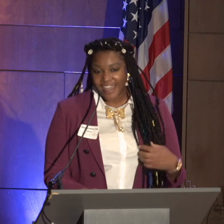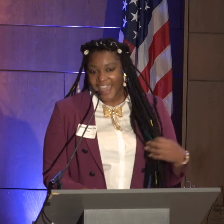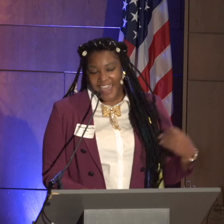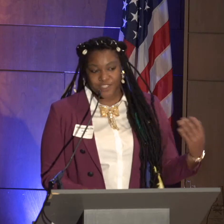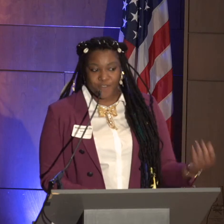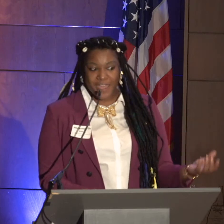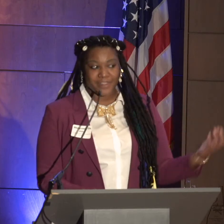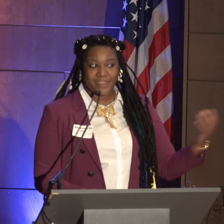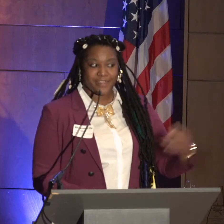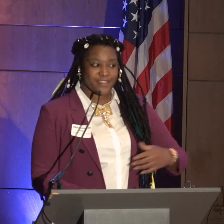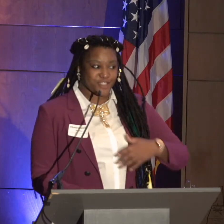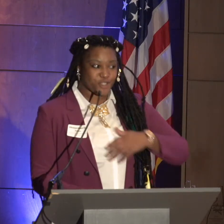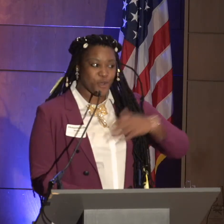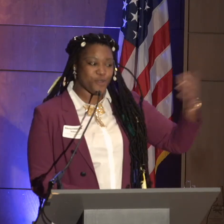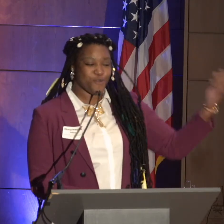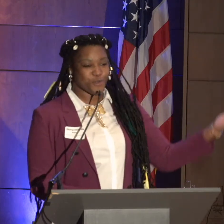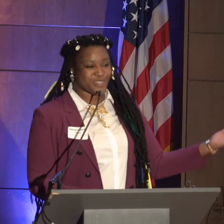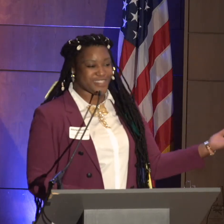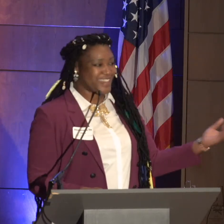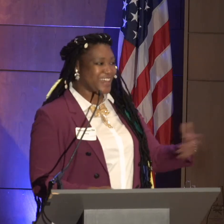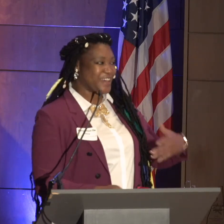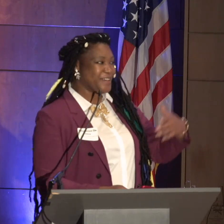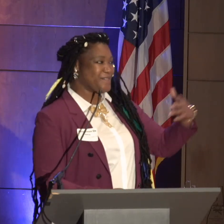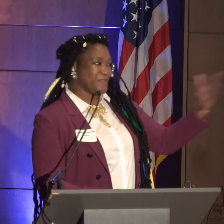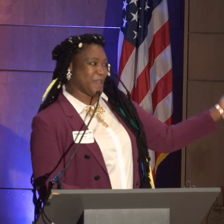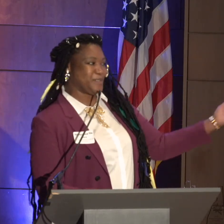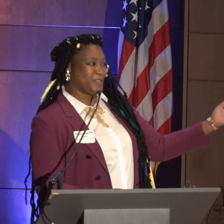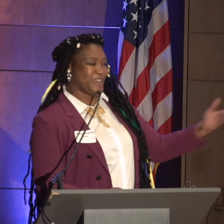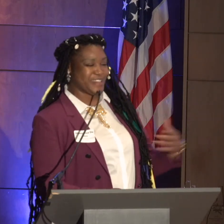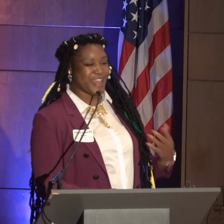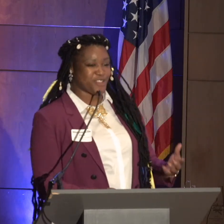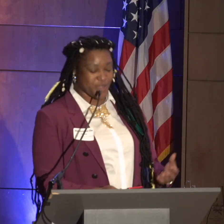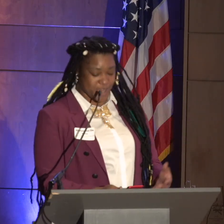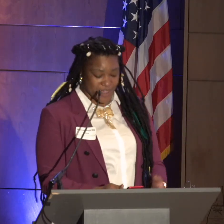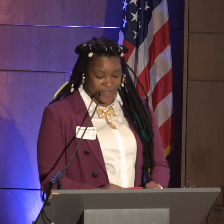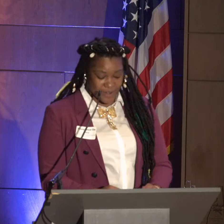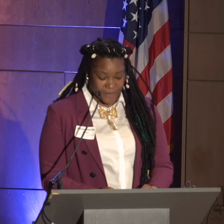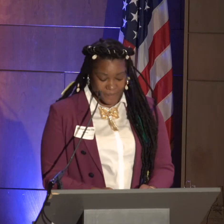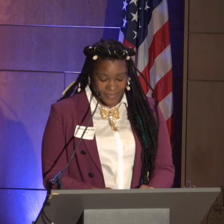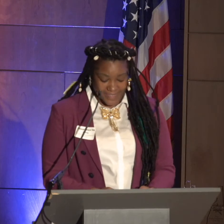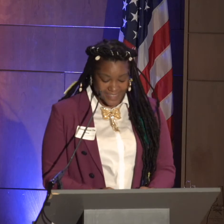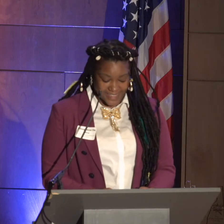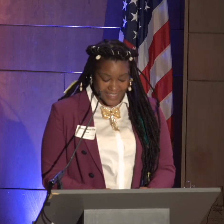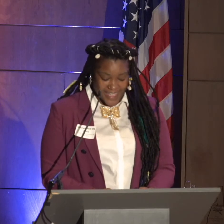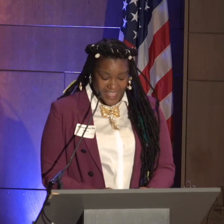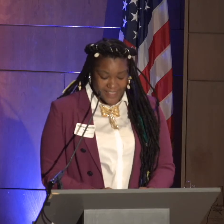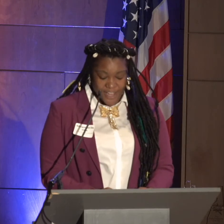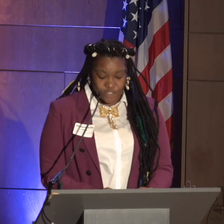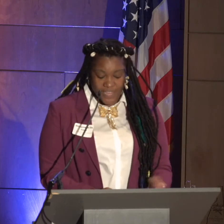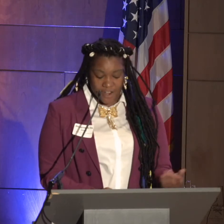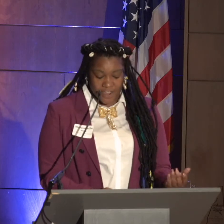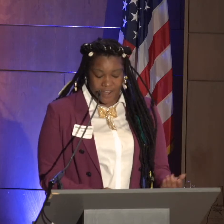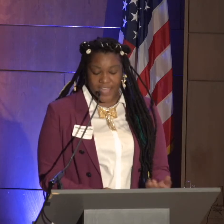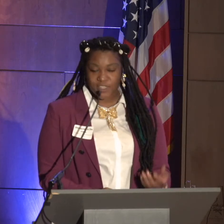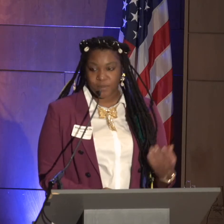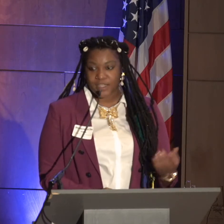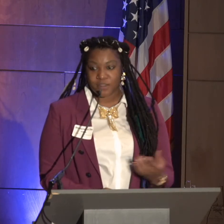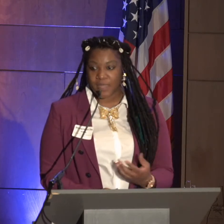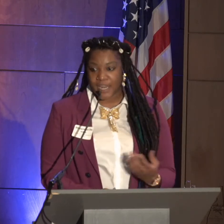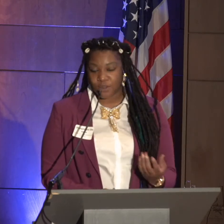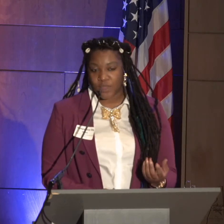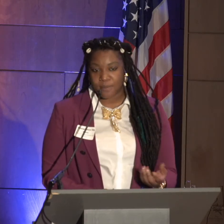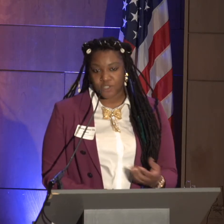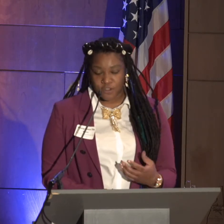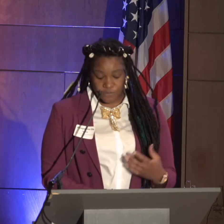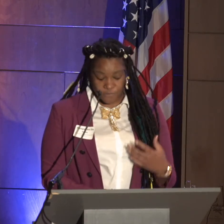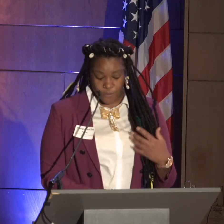Hampshire. It's finally showing the roots of New Hampshire and the natural hair care. Natural hair care has been a